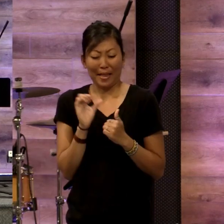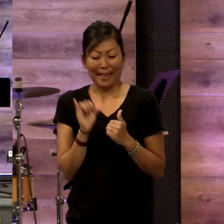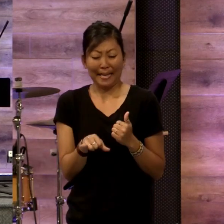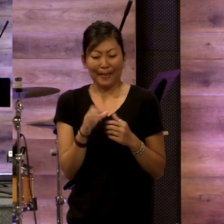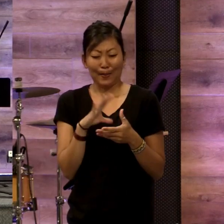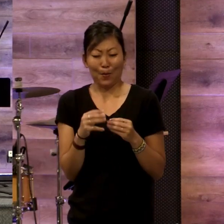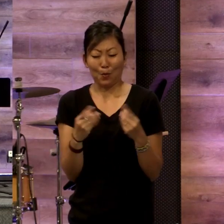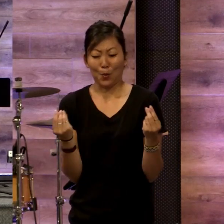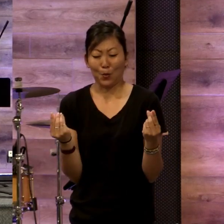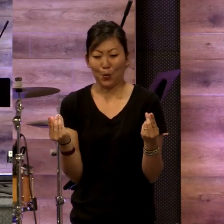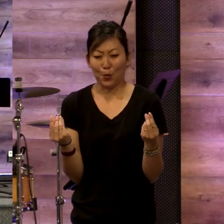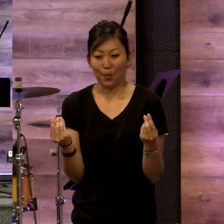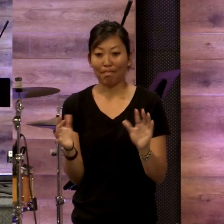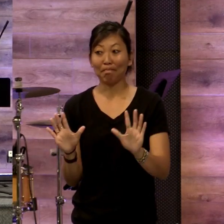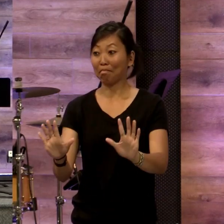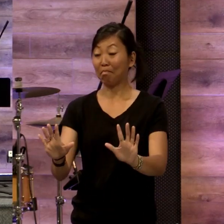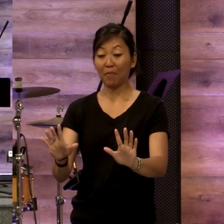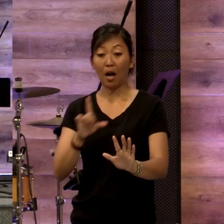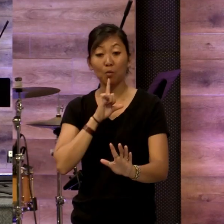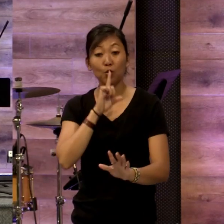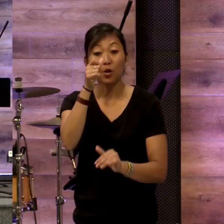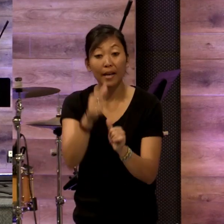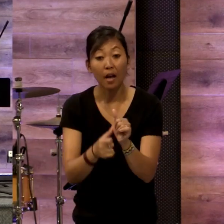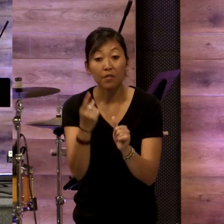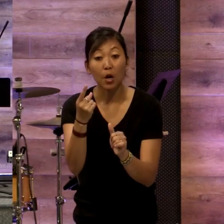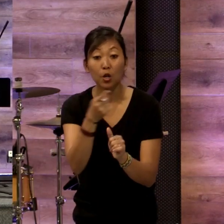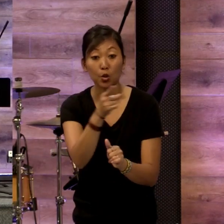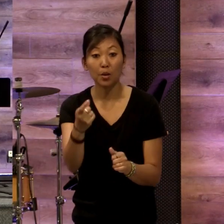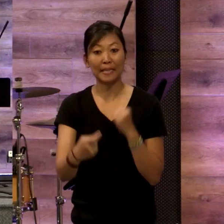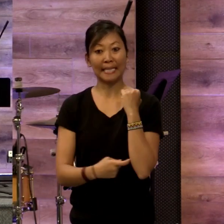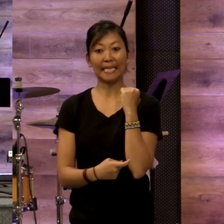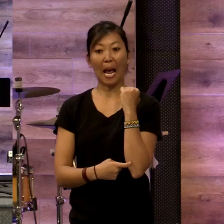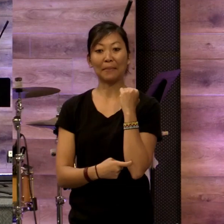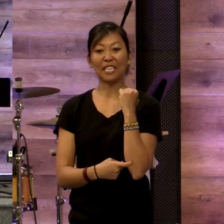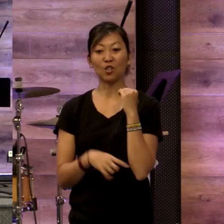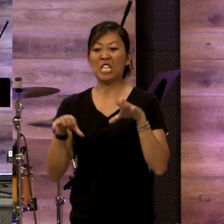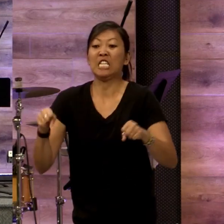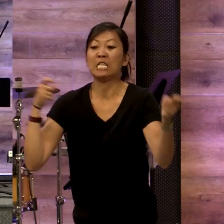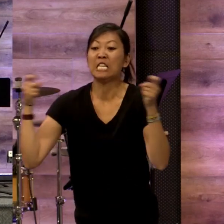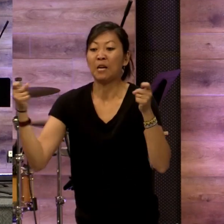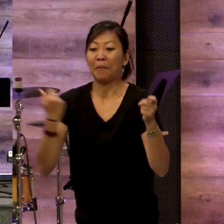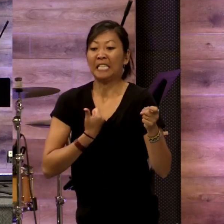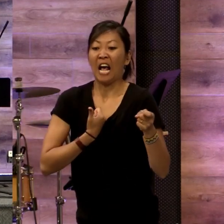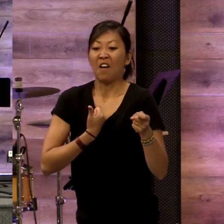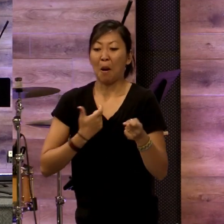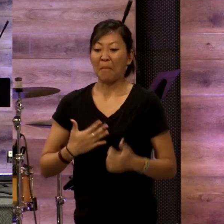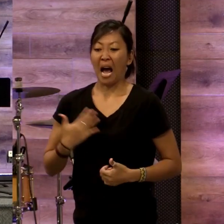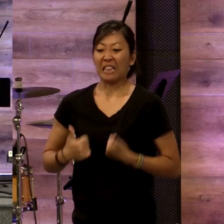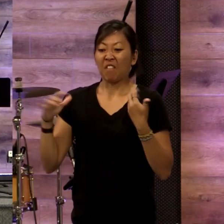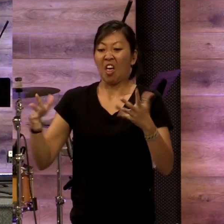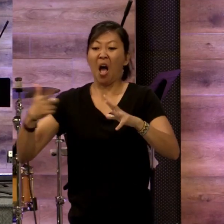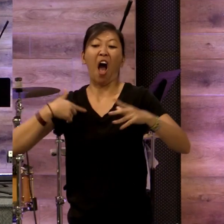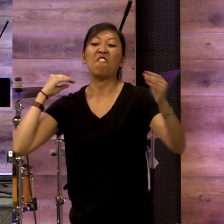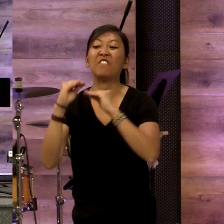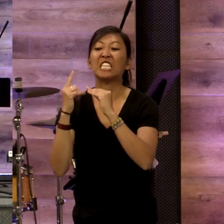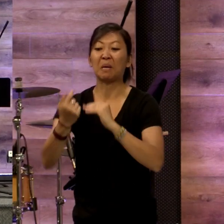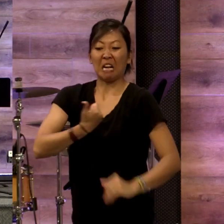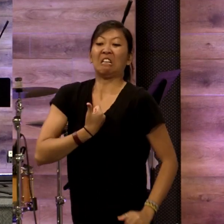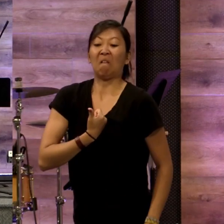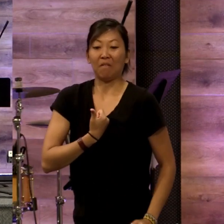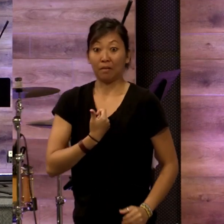Here's the thing. I bet every single person in this room has been tempted to grasp for control when life circumstances feel out of whack.